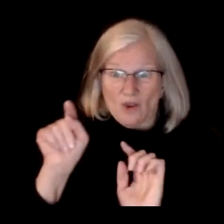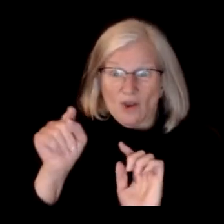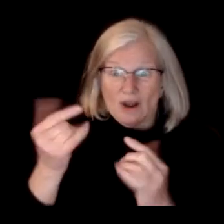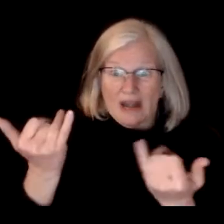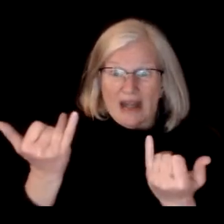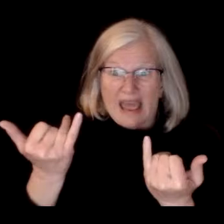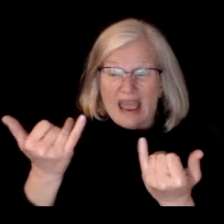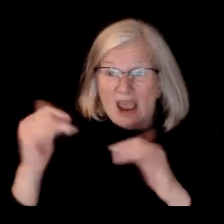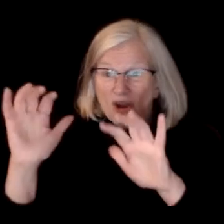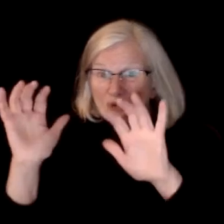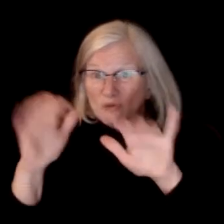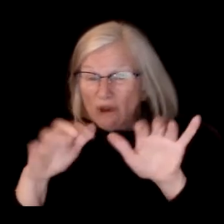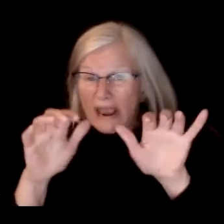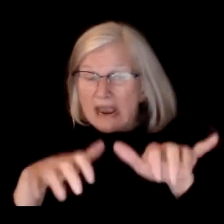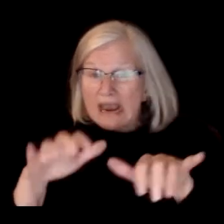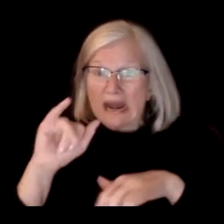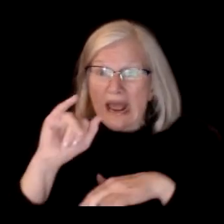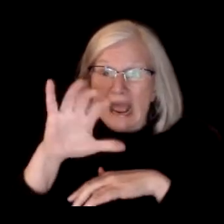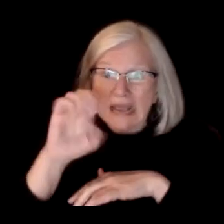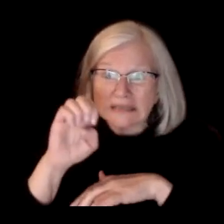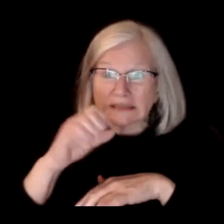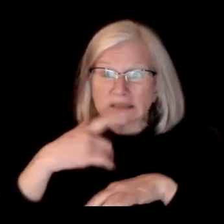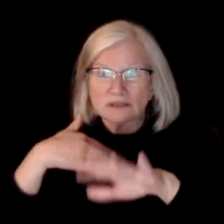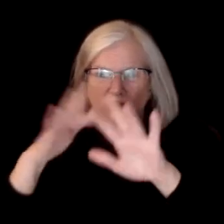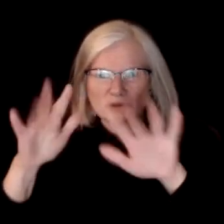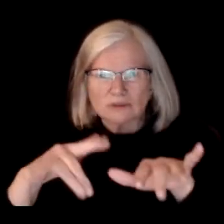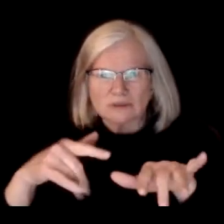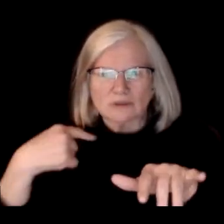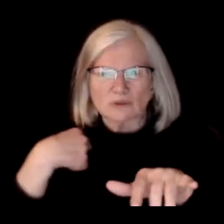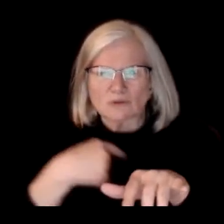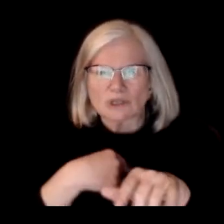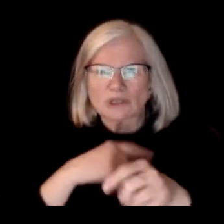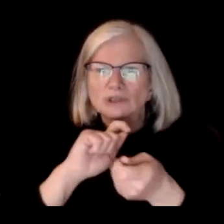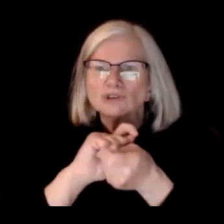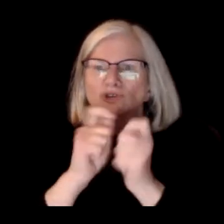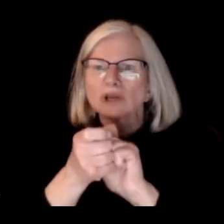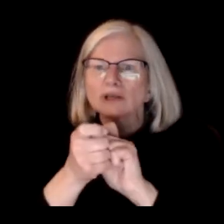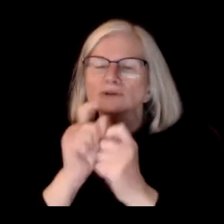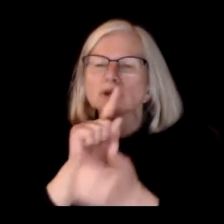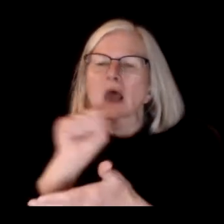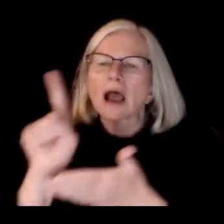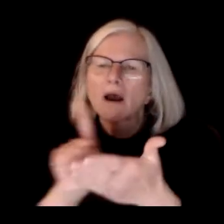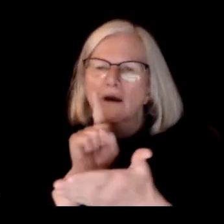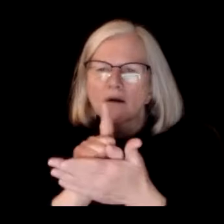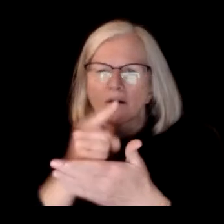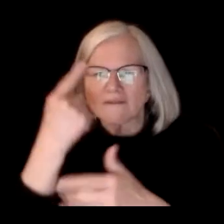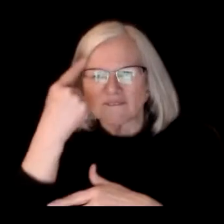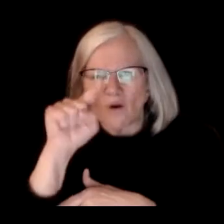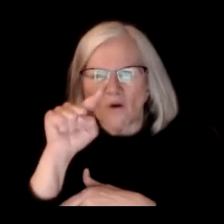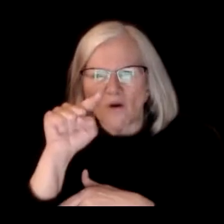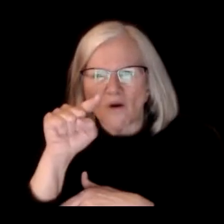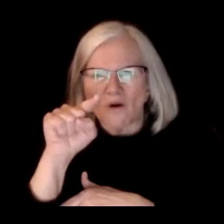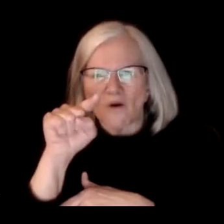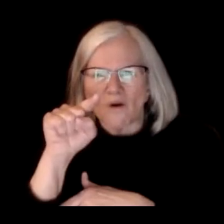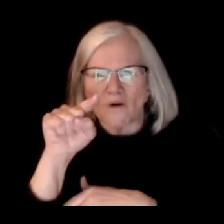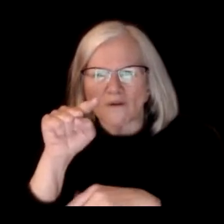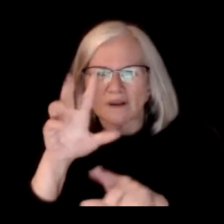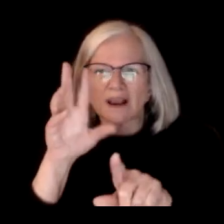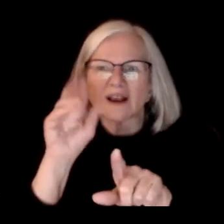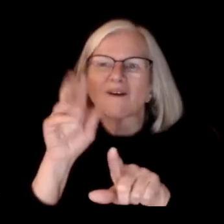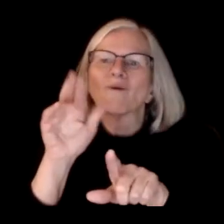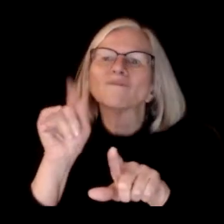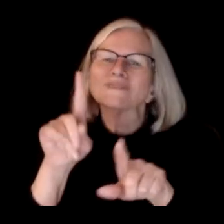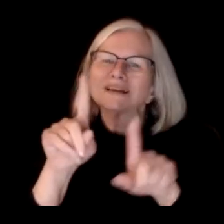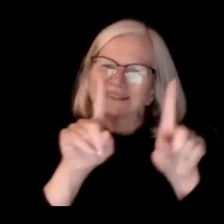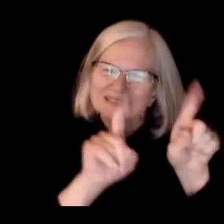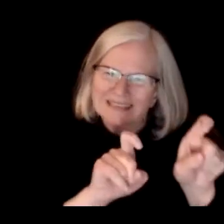and site staff safety. As of now, the sites affected are Albert Lee, which is closing at 3:30. All appointments after 3:30